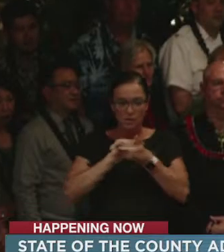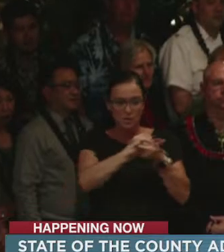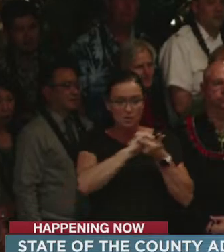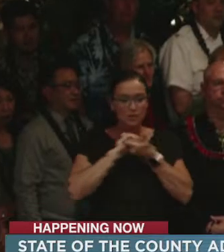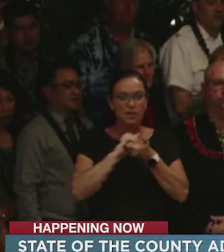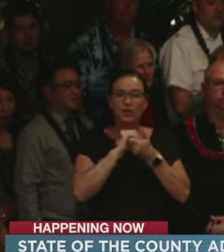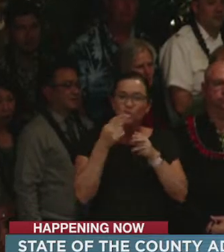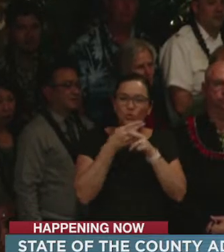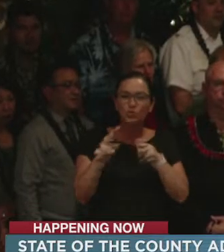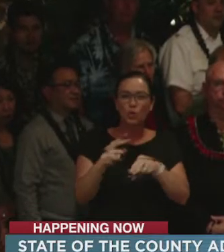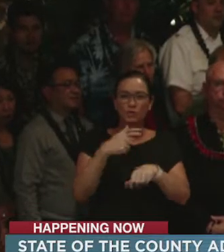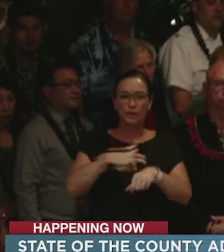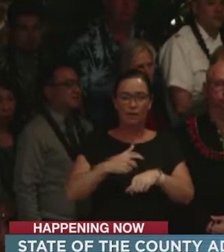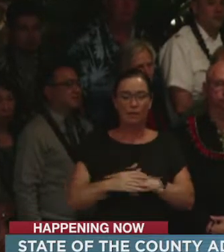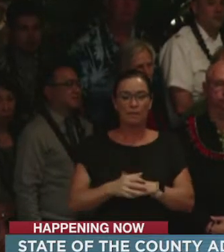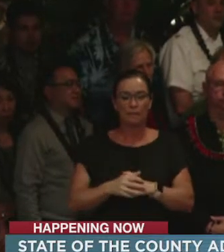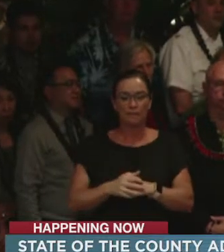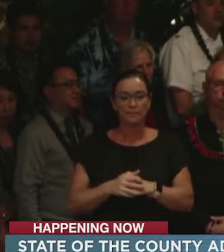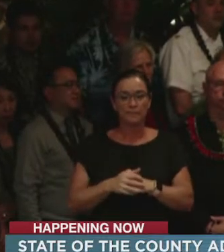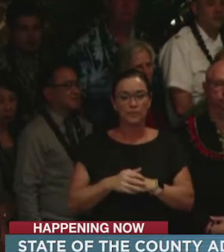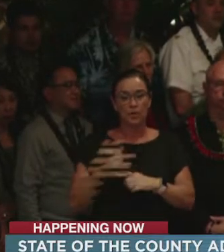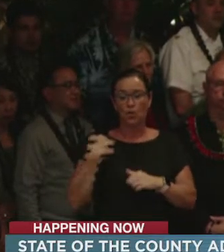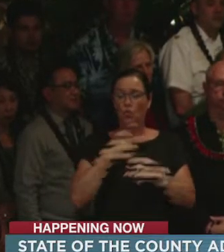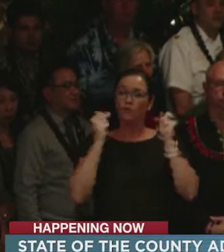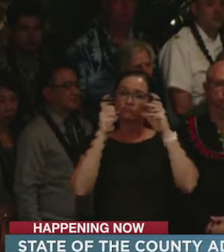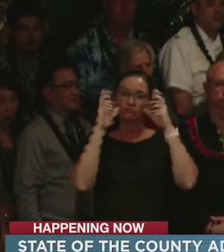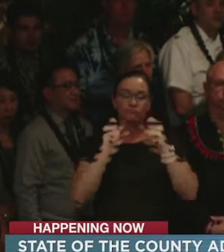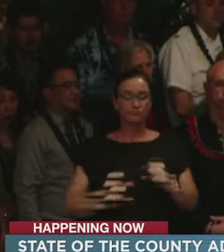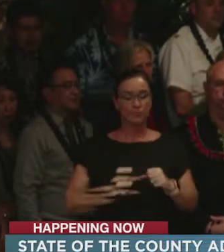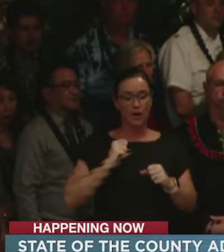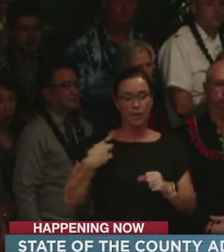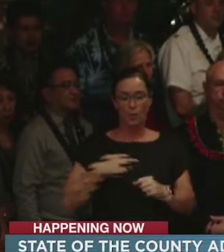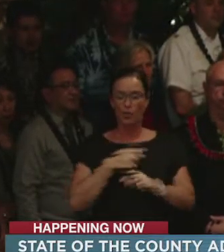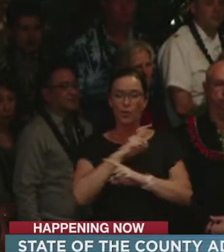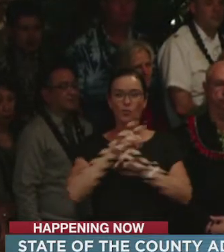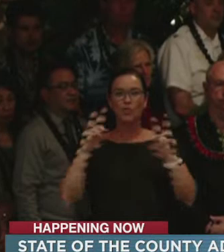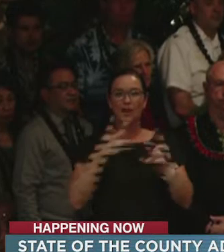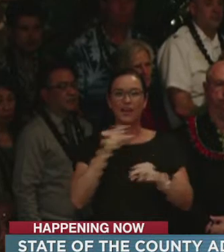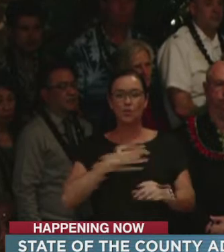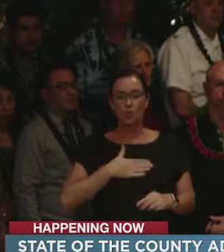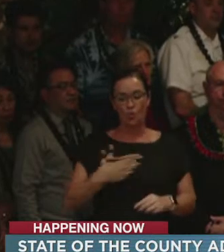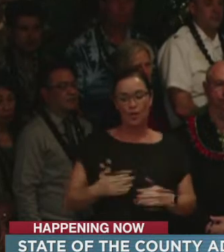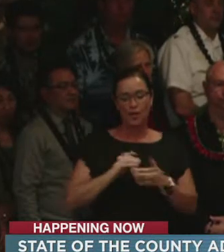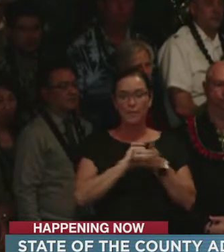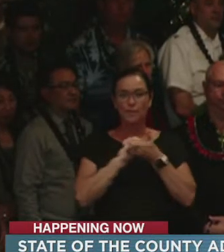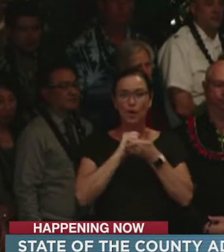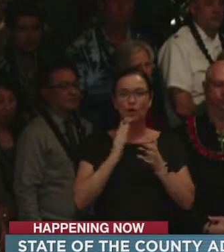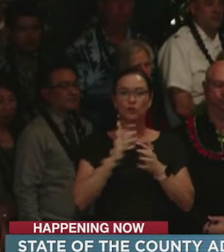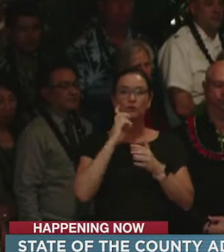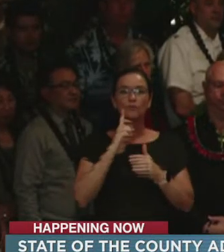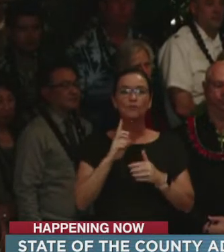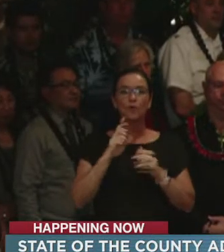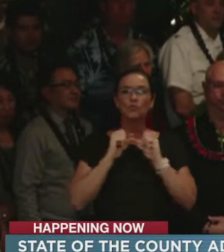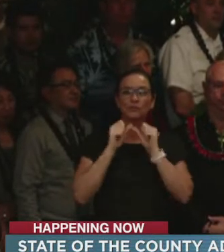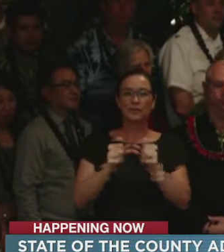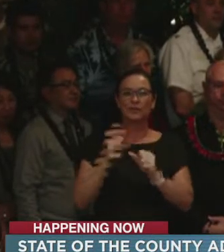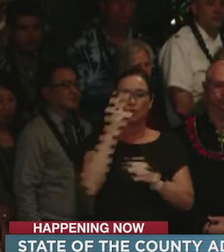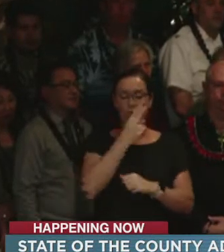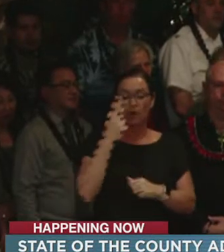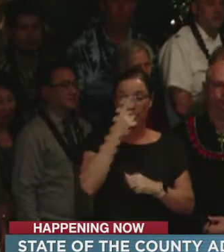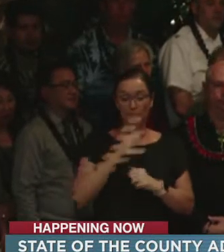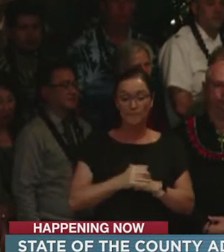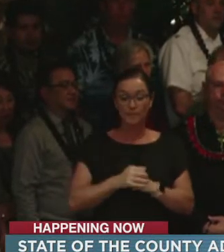amount of time, and we're incredibly proud to have been ready and willing partners in the pursuit of a resilient Hawaii. Some